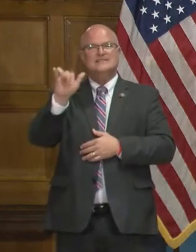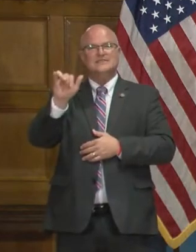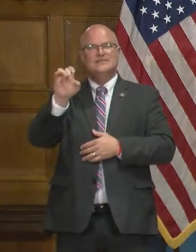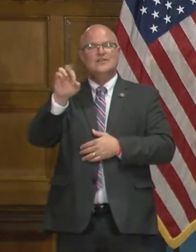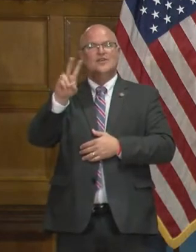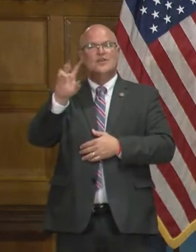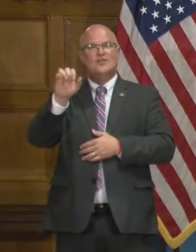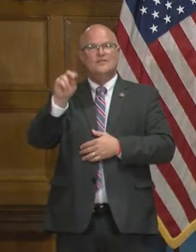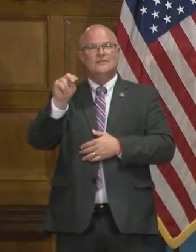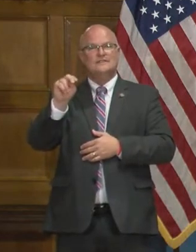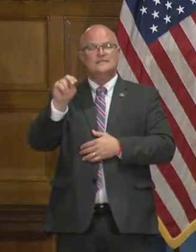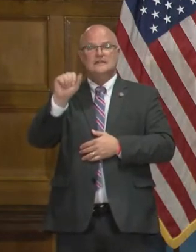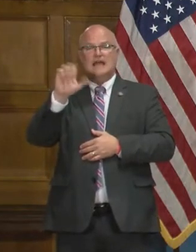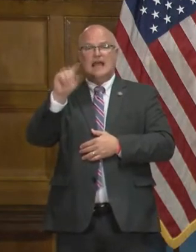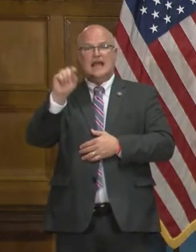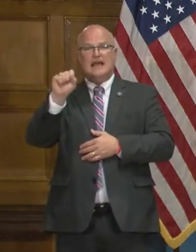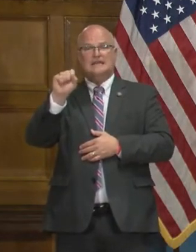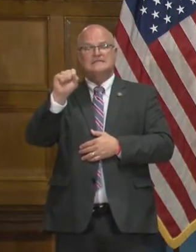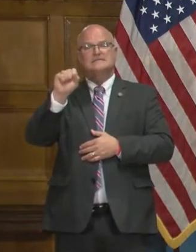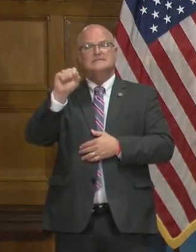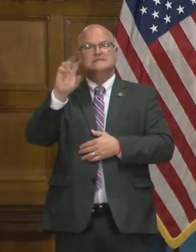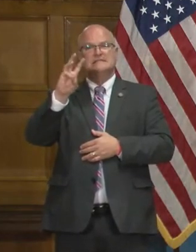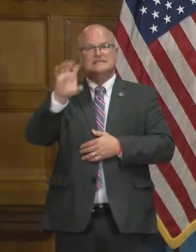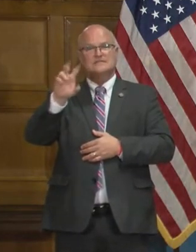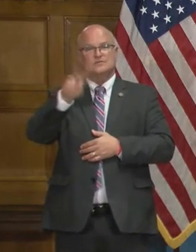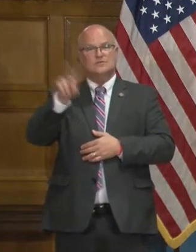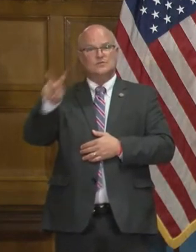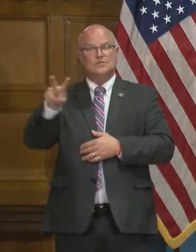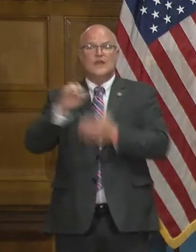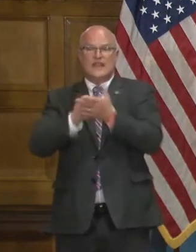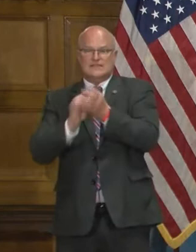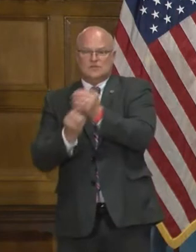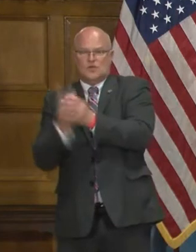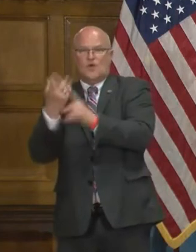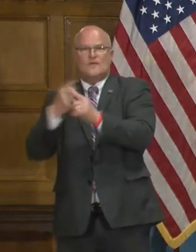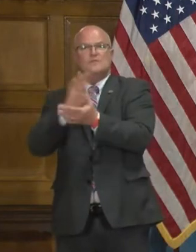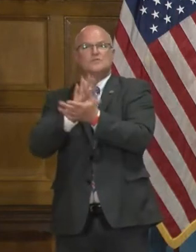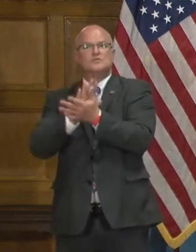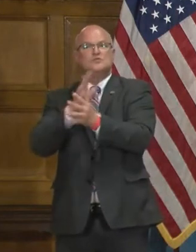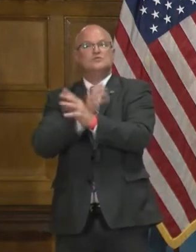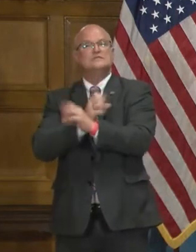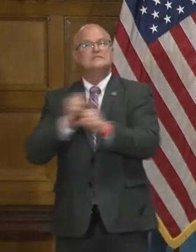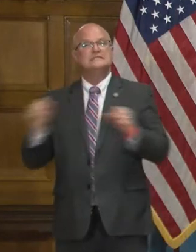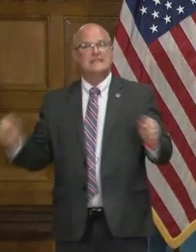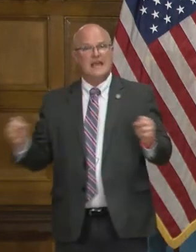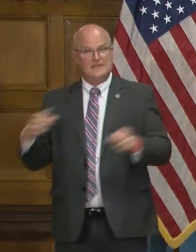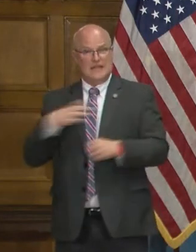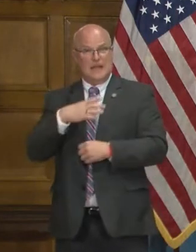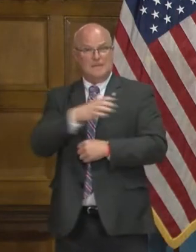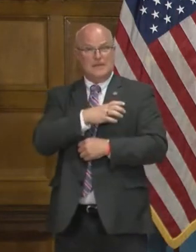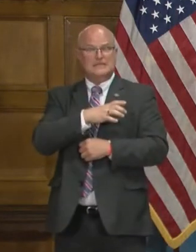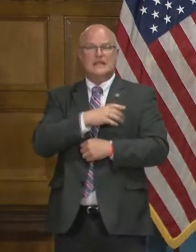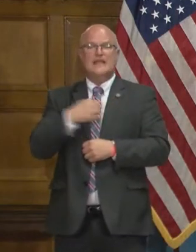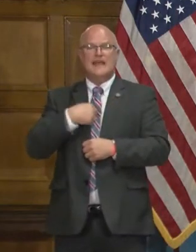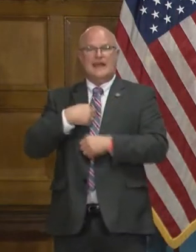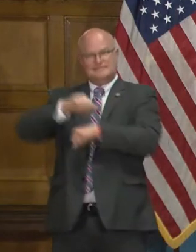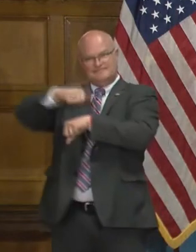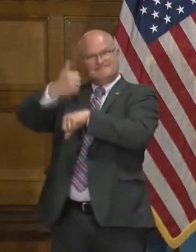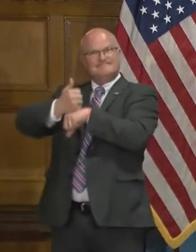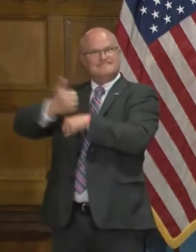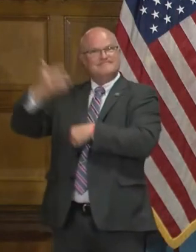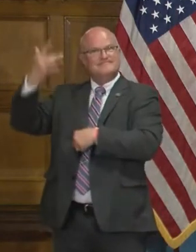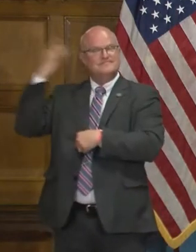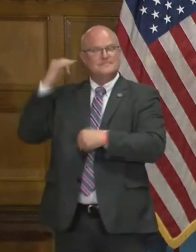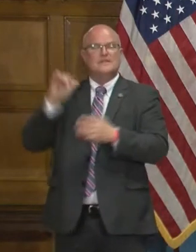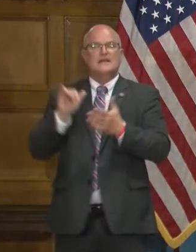Act 622 that is really an outgrowth of our school safety commission that I created,